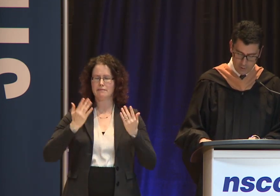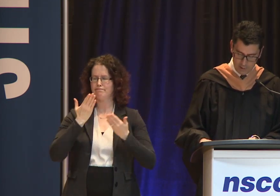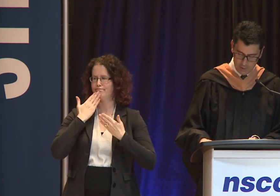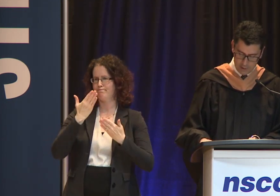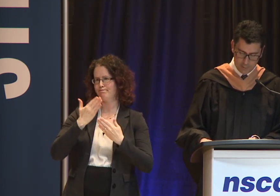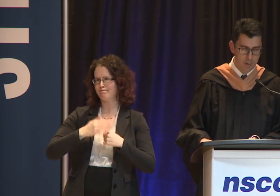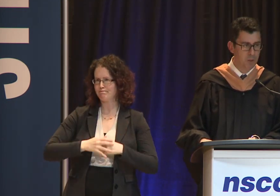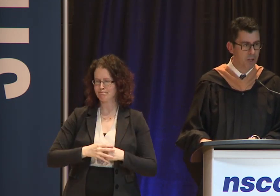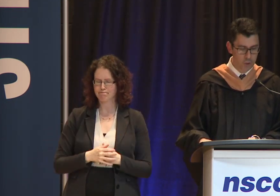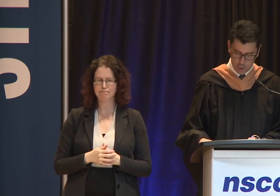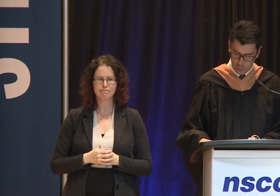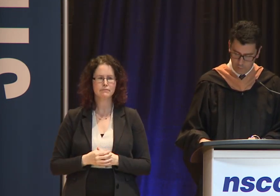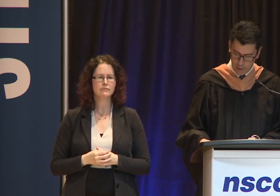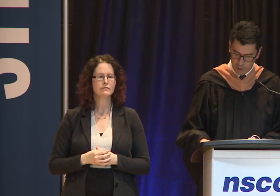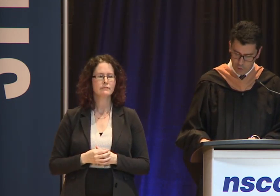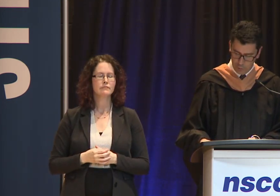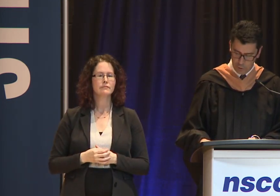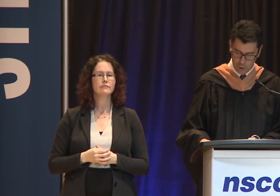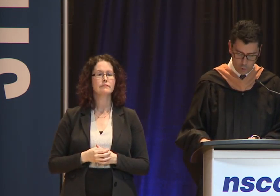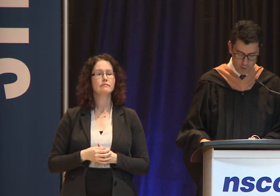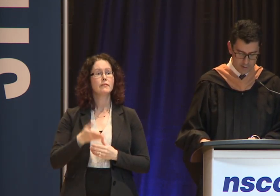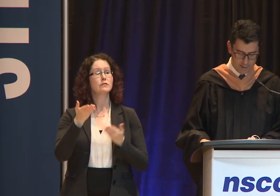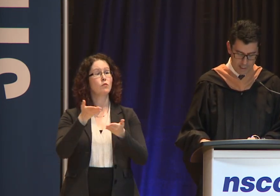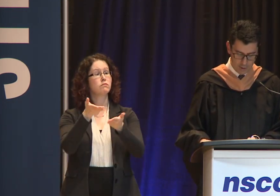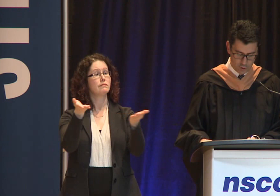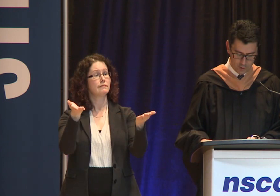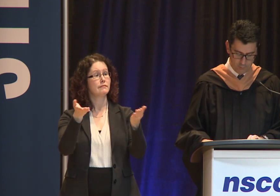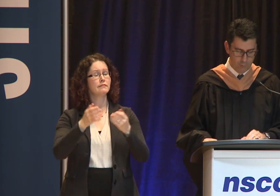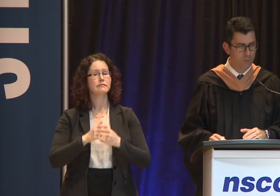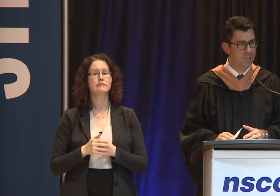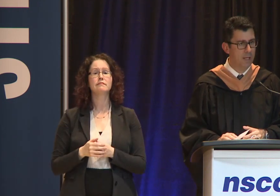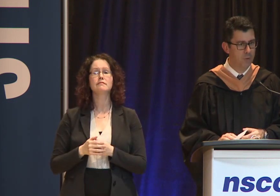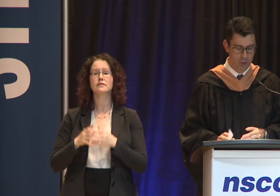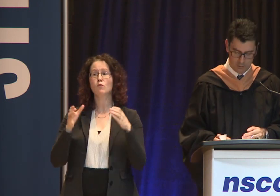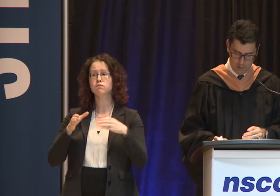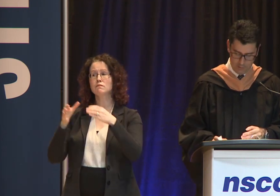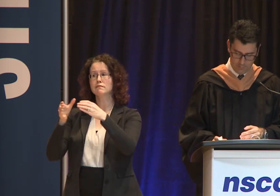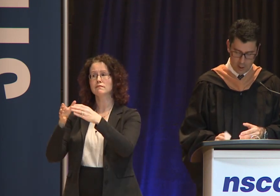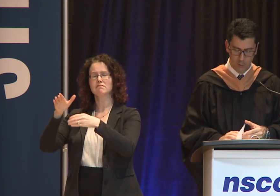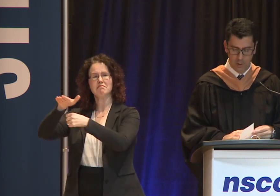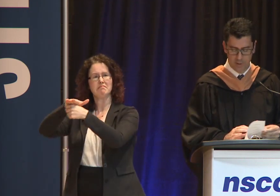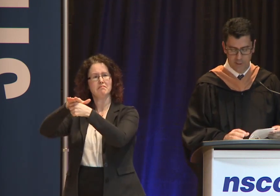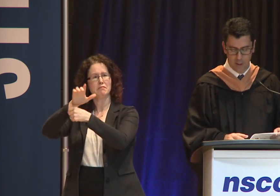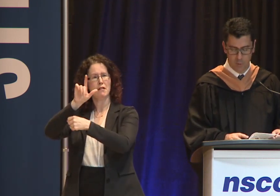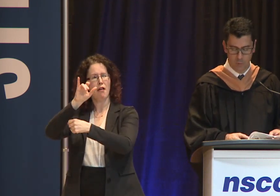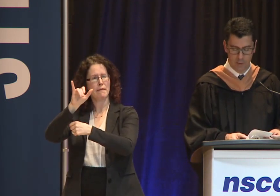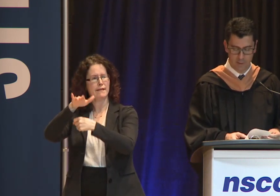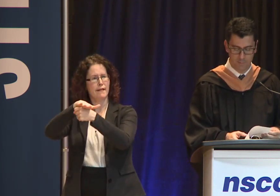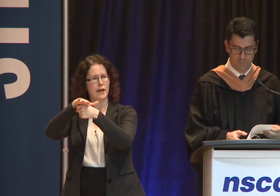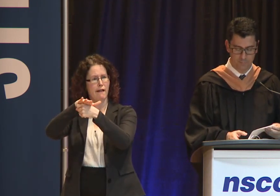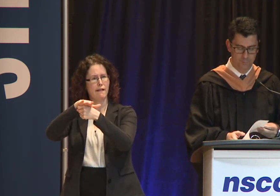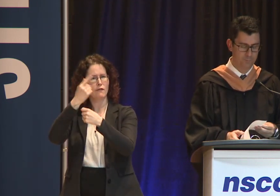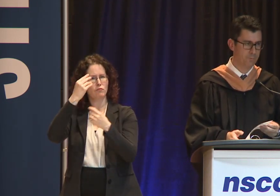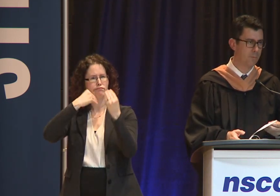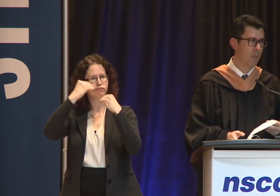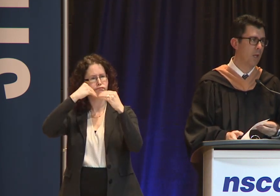and gentlemen, it is my pleasure to invite you to join us in the atrium for reception following the